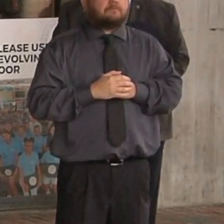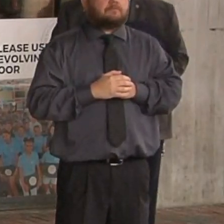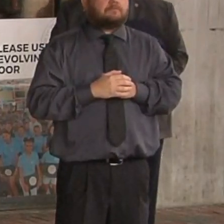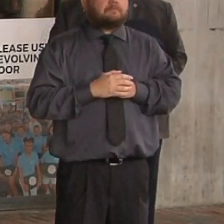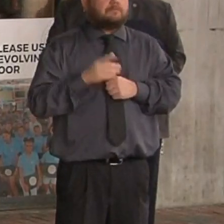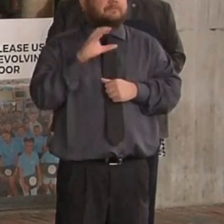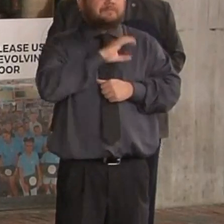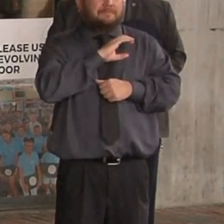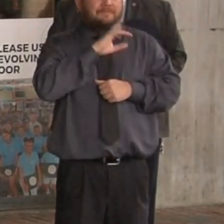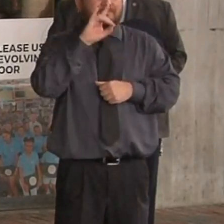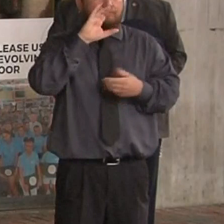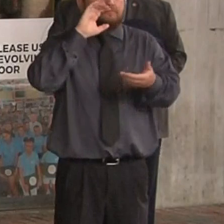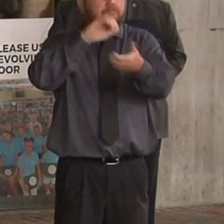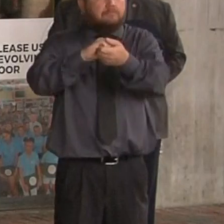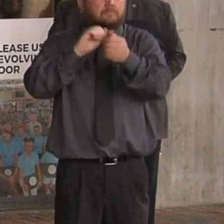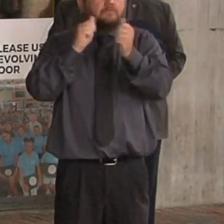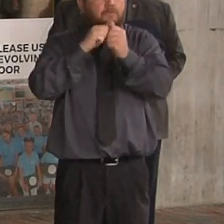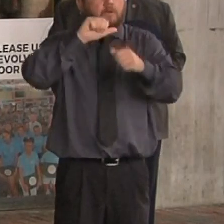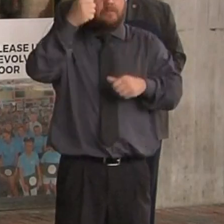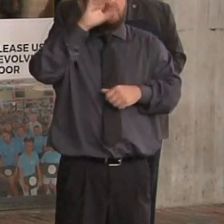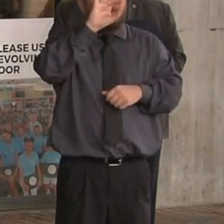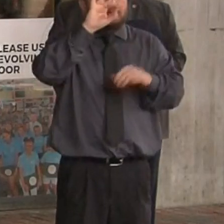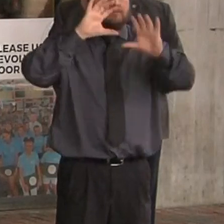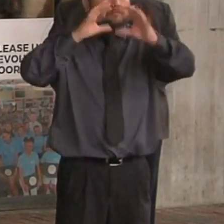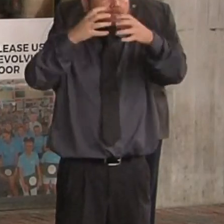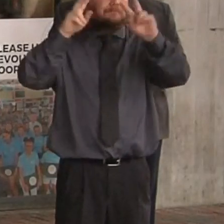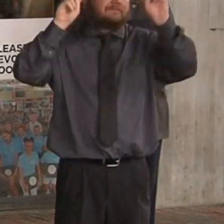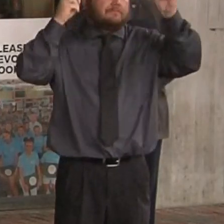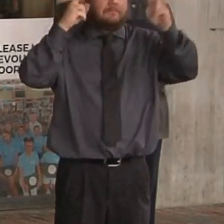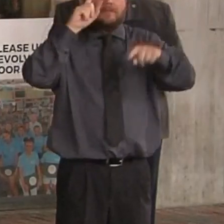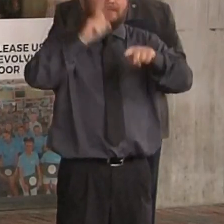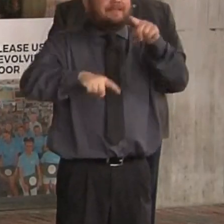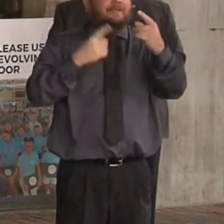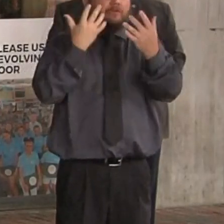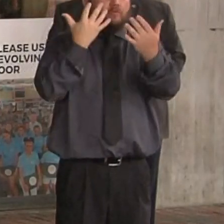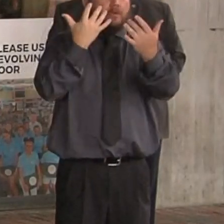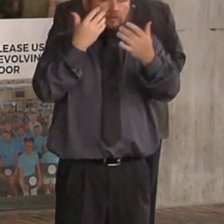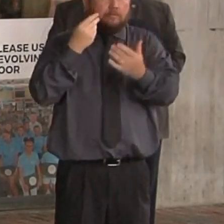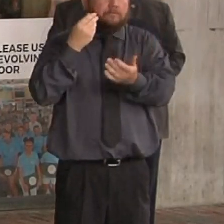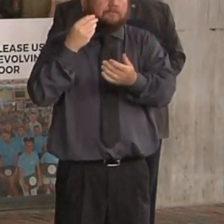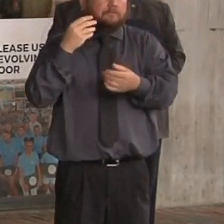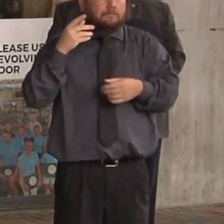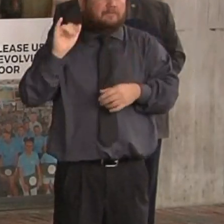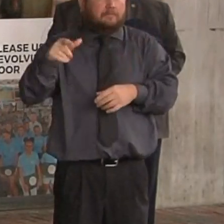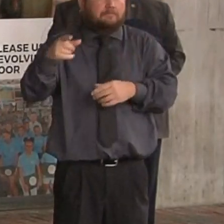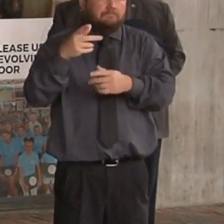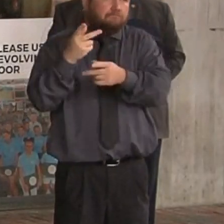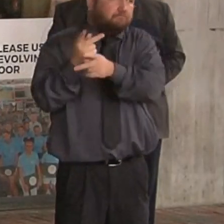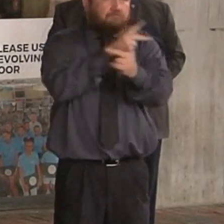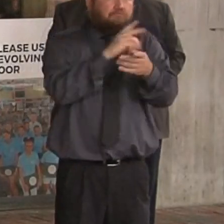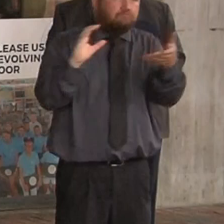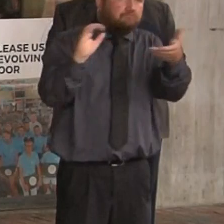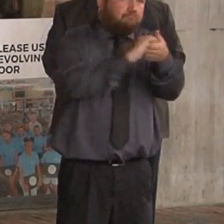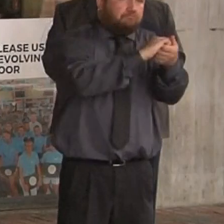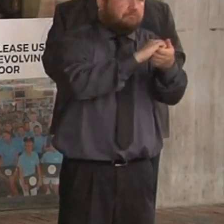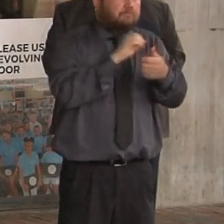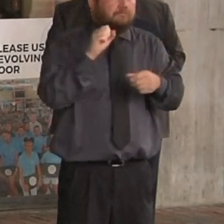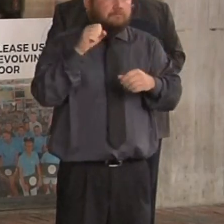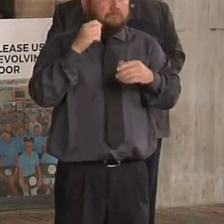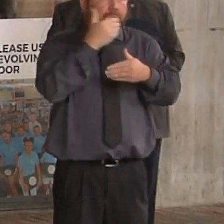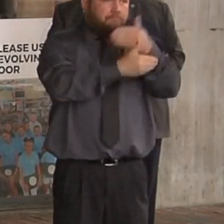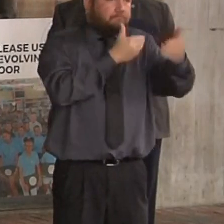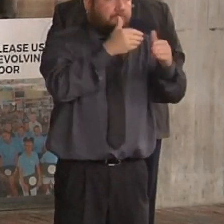and hopefully maybe coming back with some great recommendations. Maybe not a lot of recommendations, but I can't make that judgment. We're going to let them make the